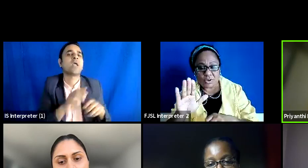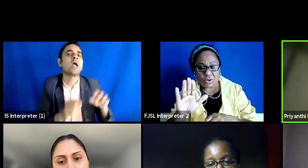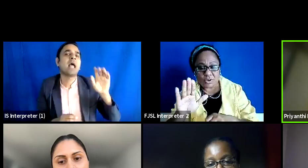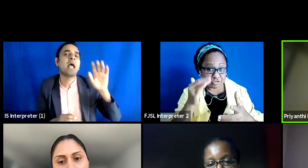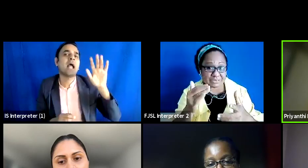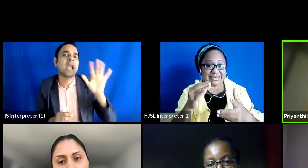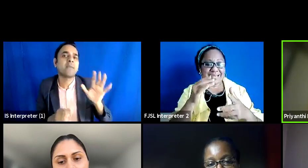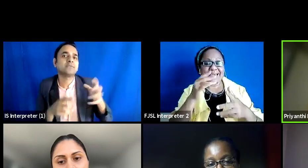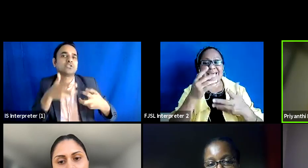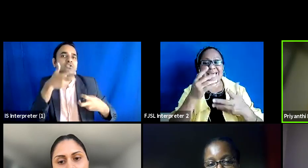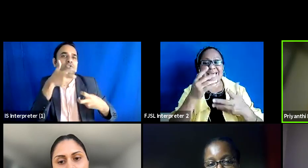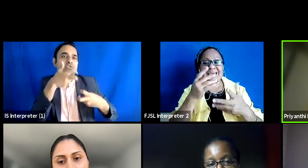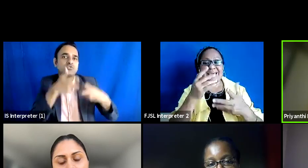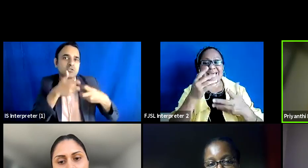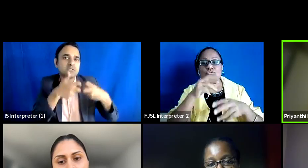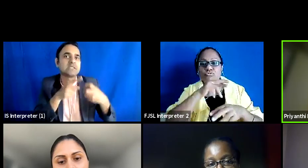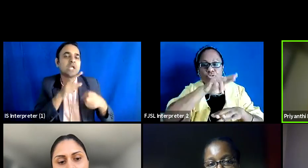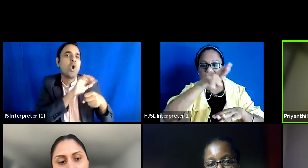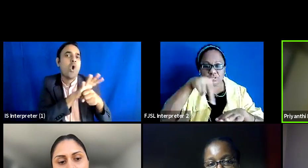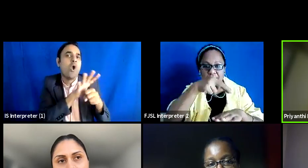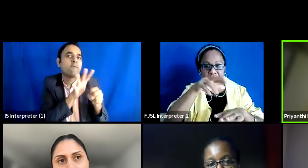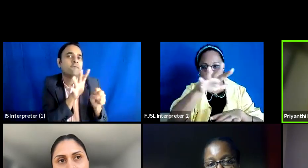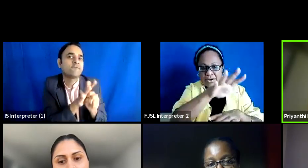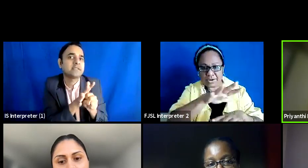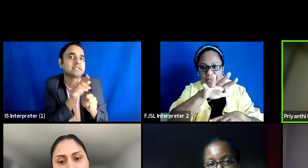what has it proved to you?